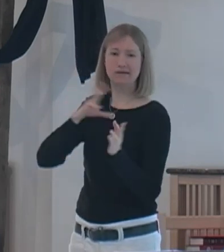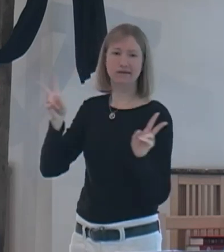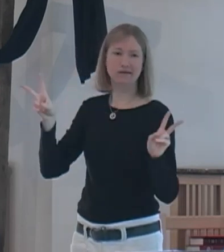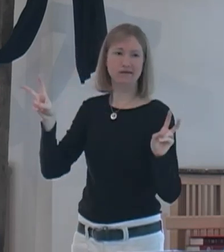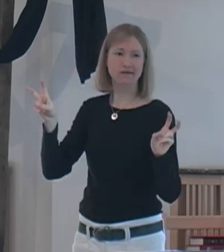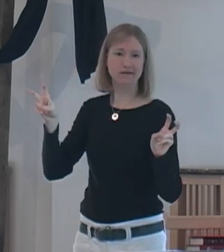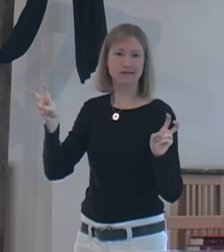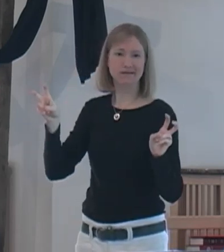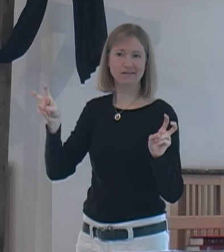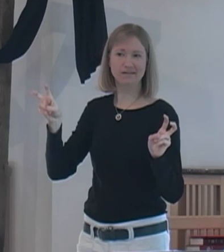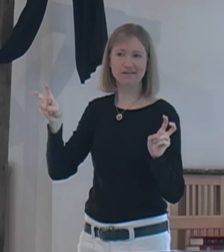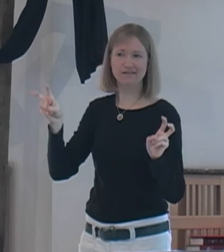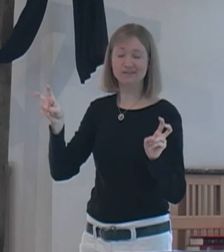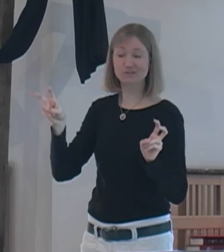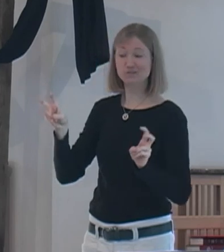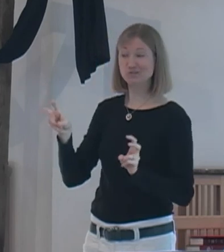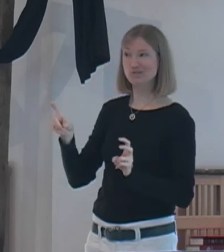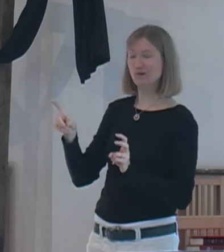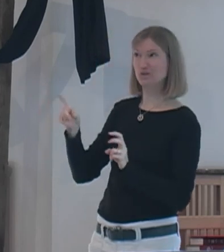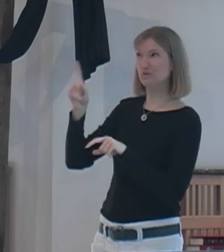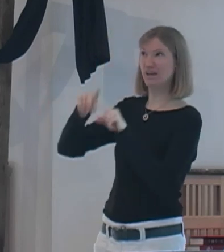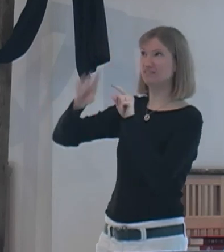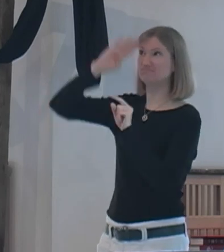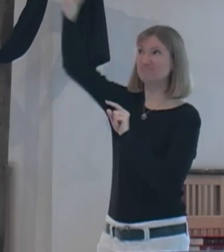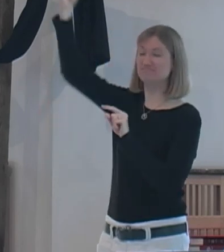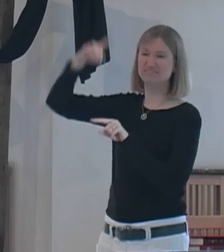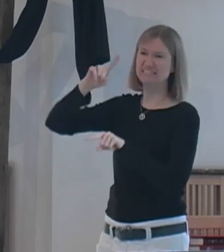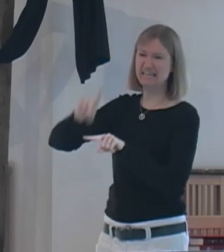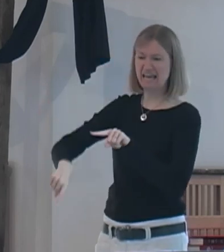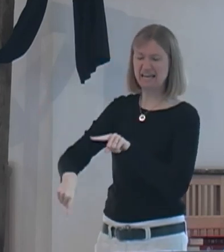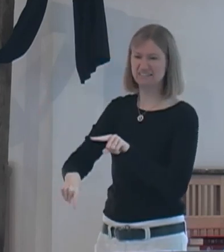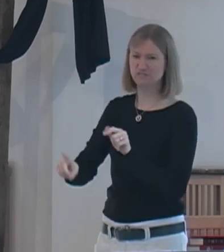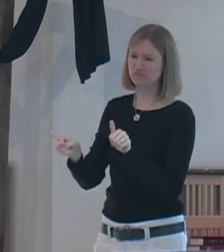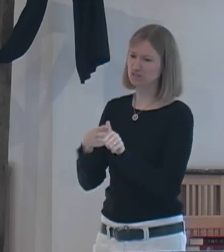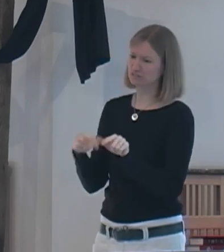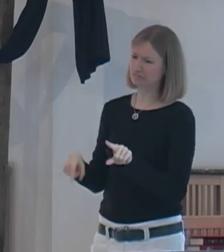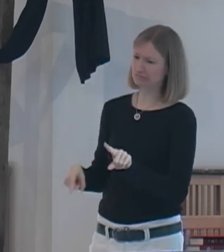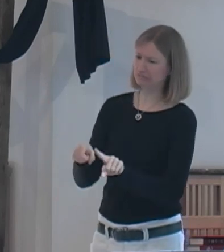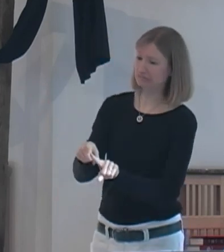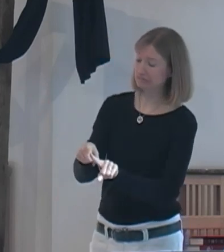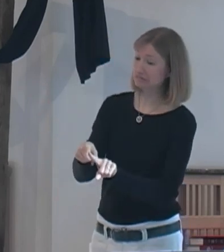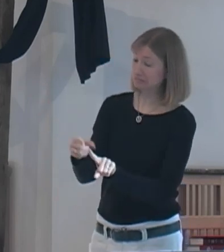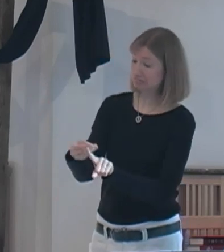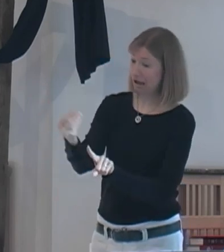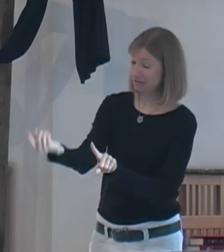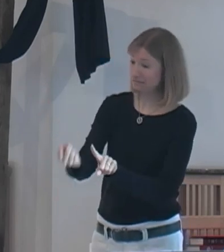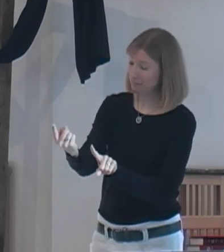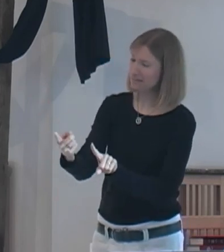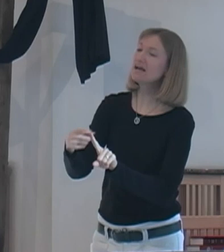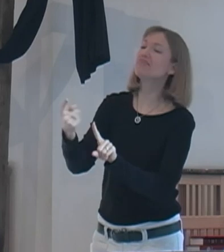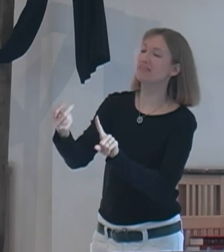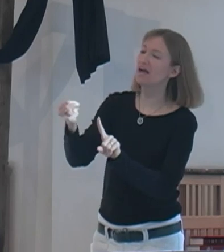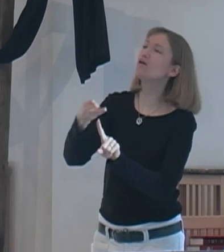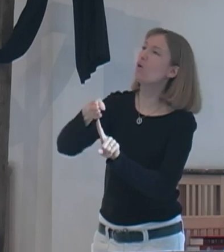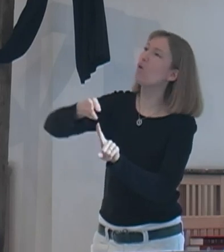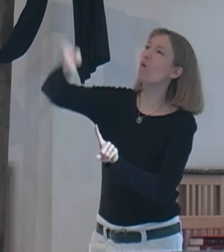between the people and God. Basically saying that if you are coming to talk to God,